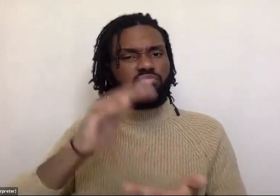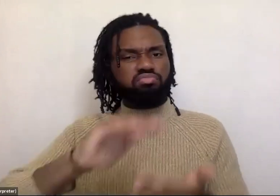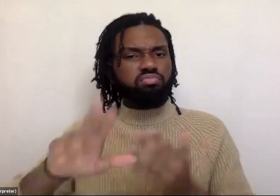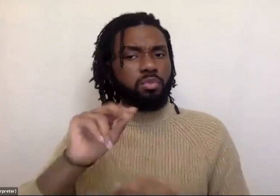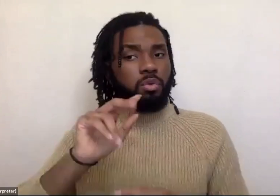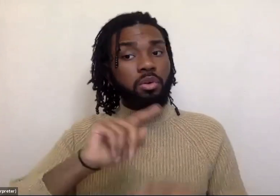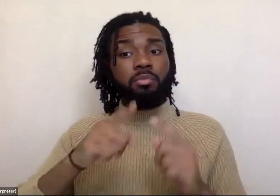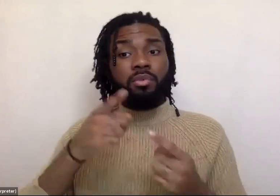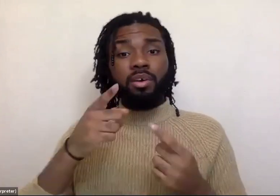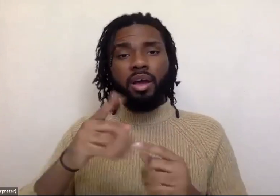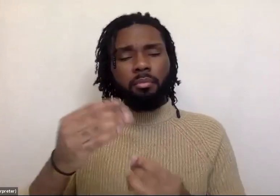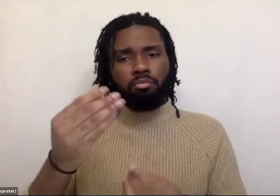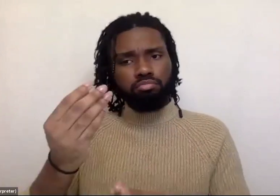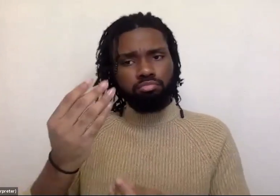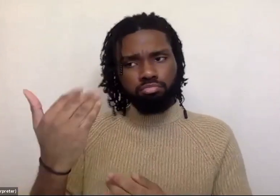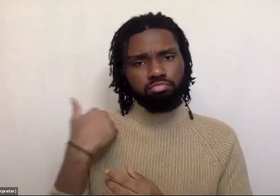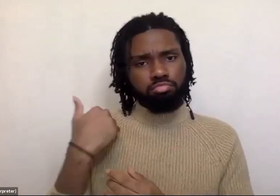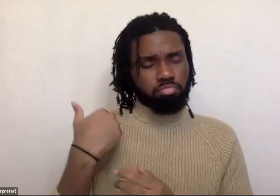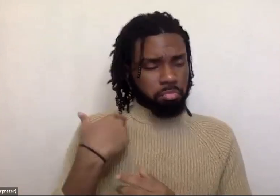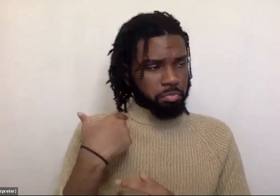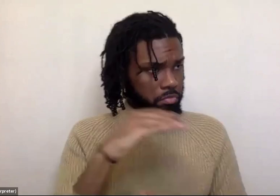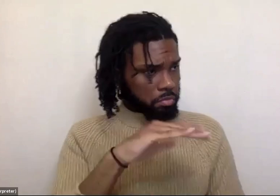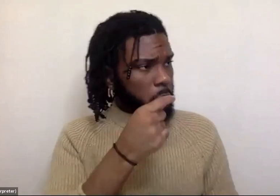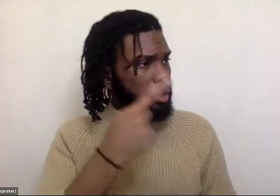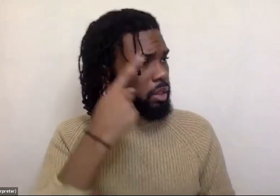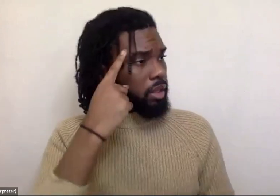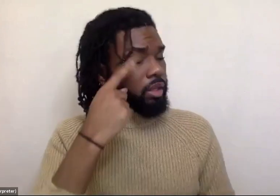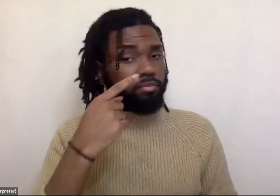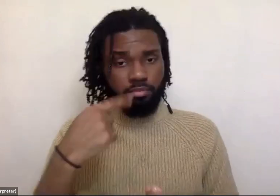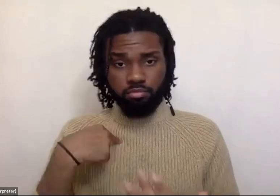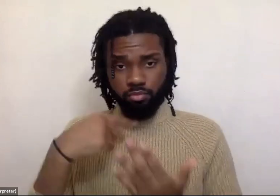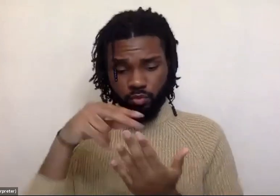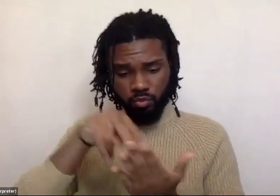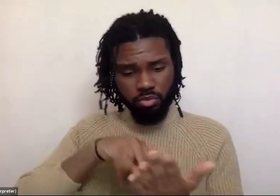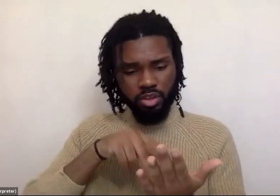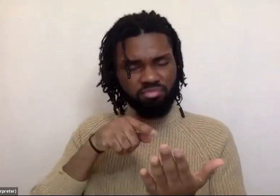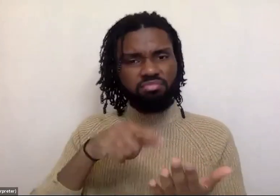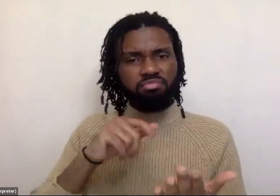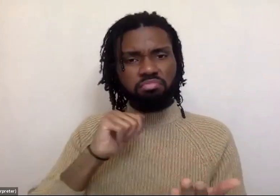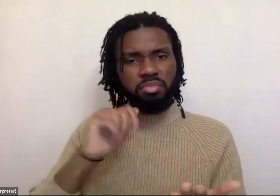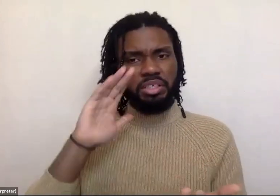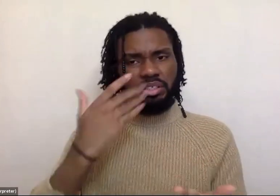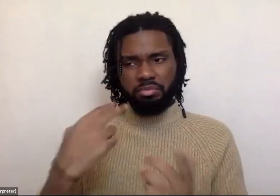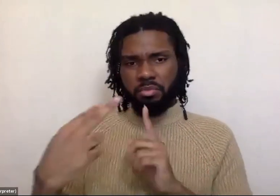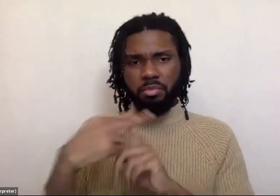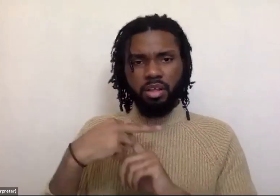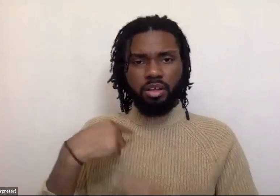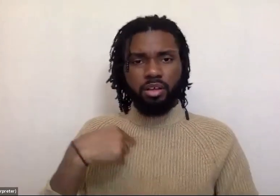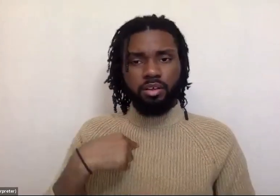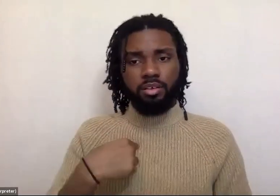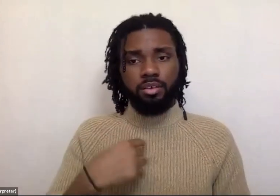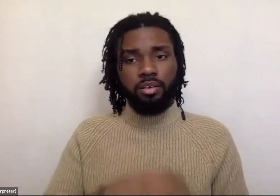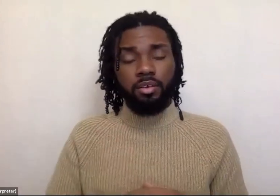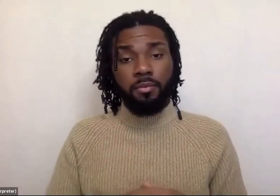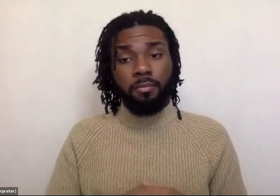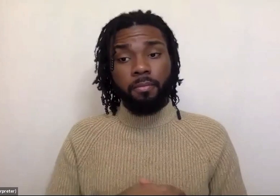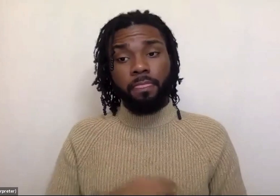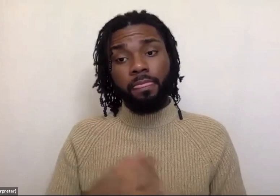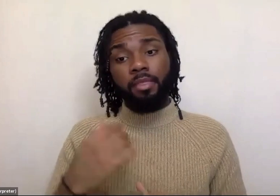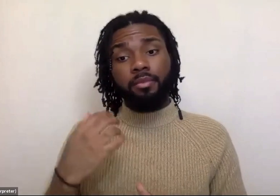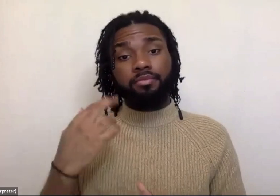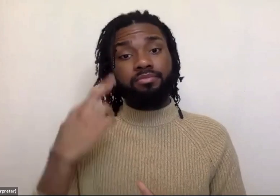said, "What do you think of this?" And I read it, and it didn't seem to me to apply to me, because